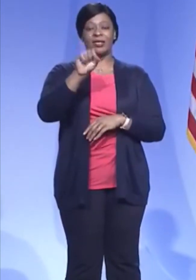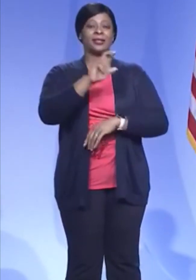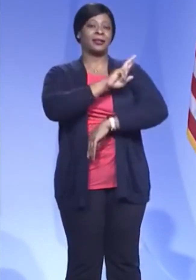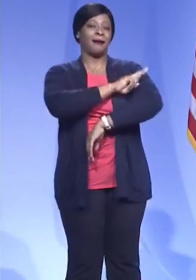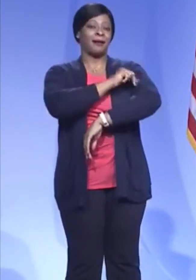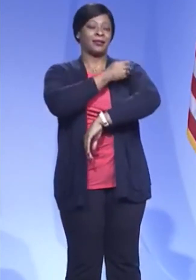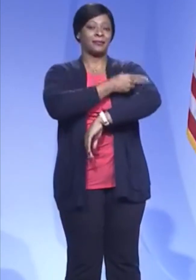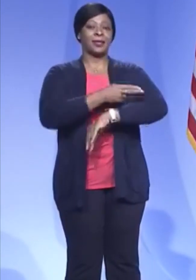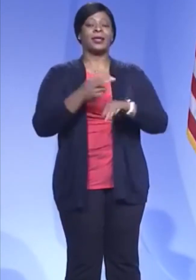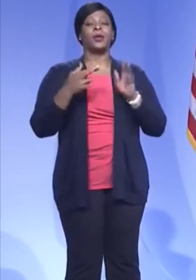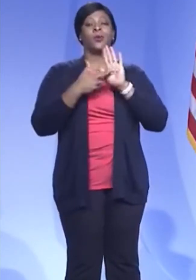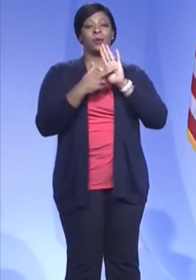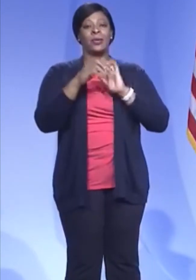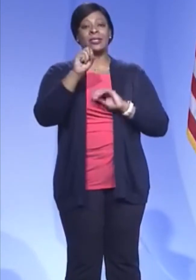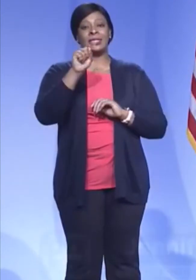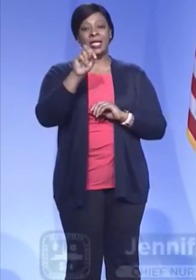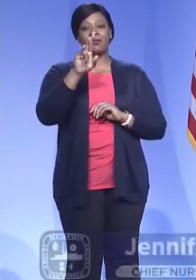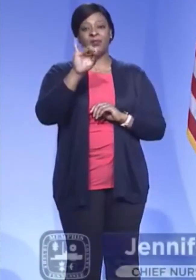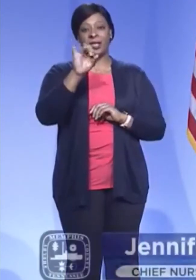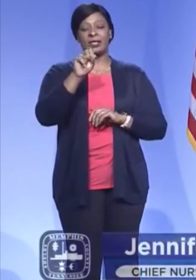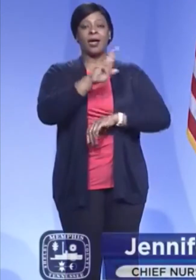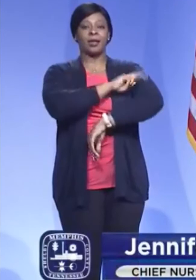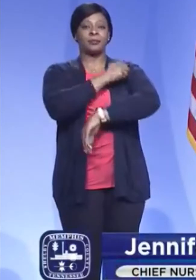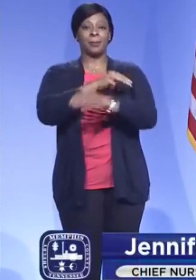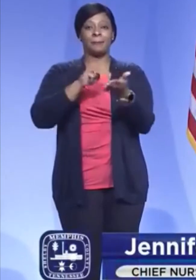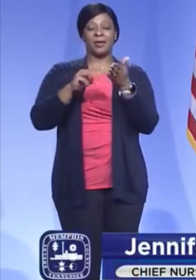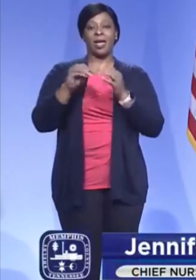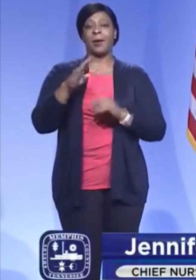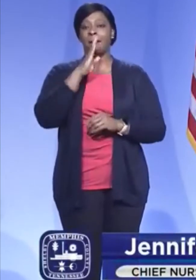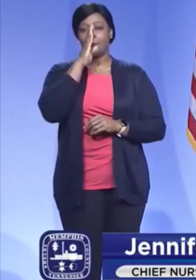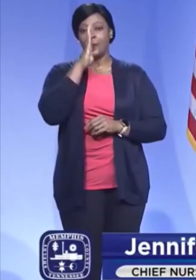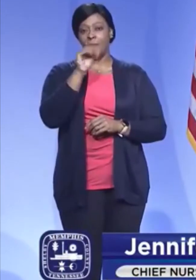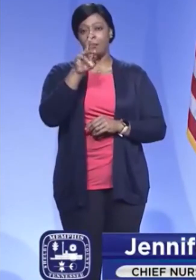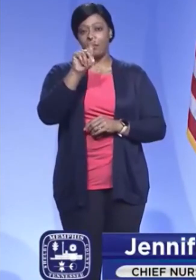representing St. Francis Hospital Memphis and St. Francis Hospital Bartlett.